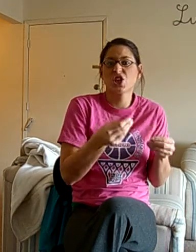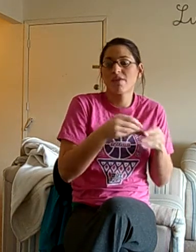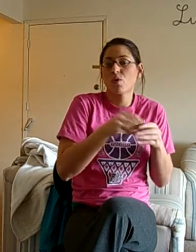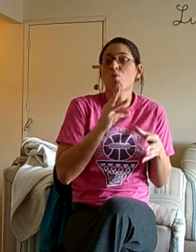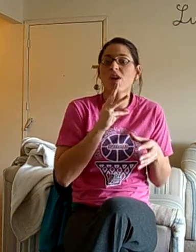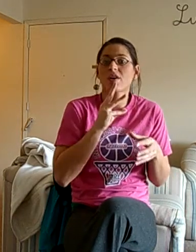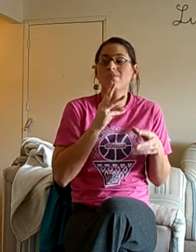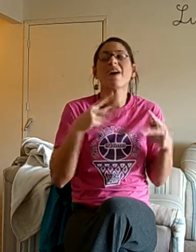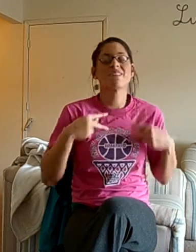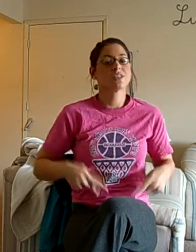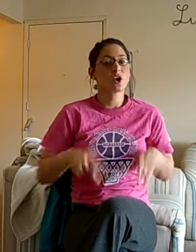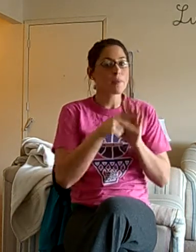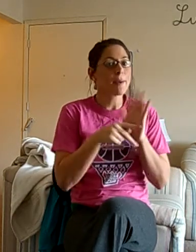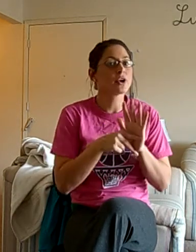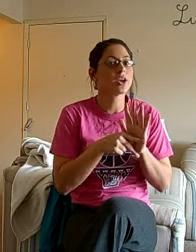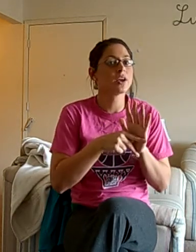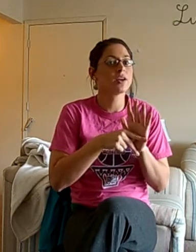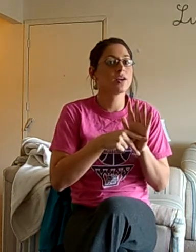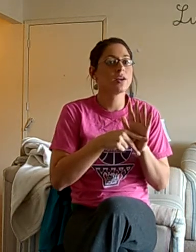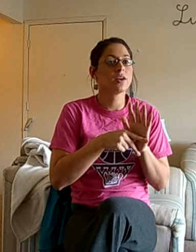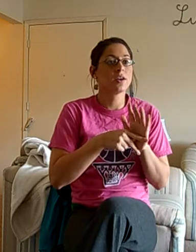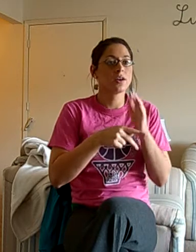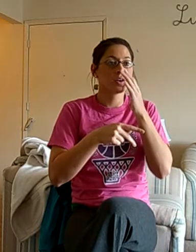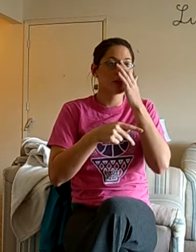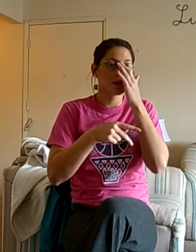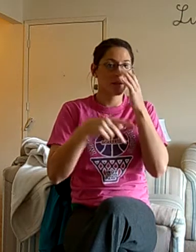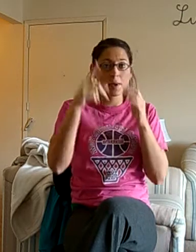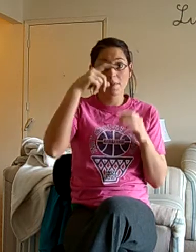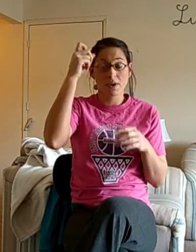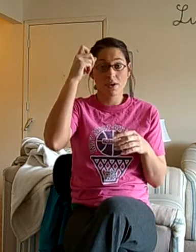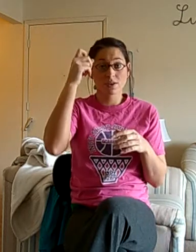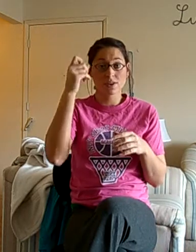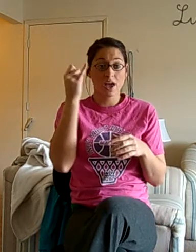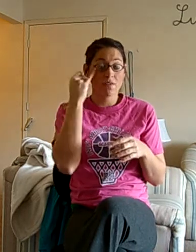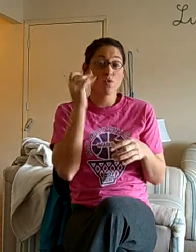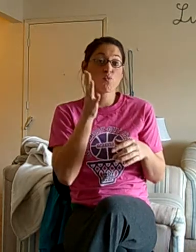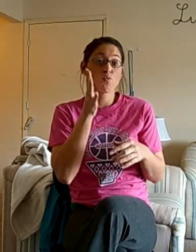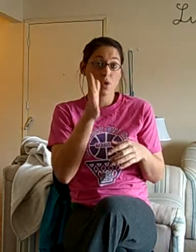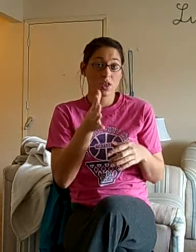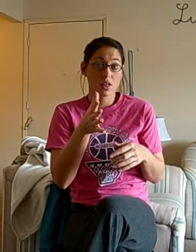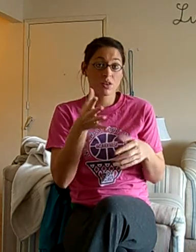it, because if it will dissolve